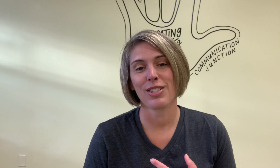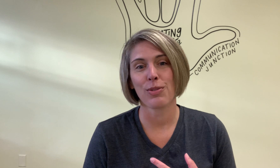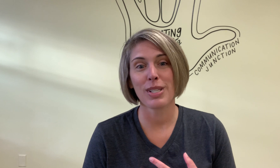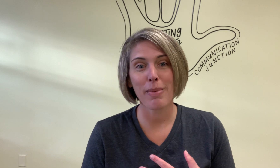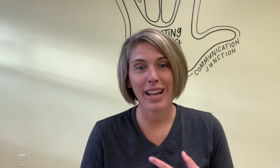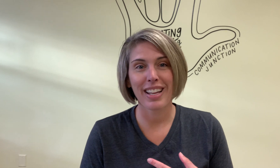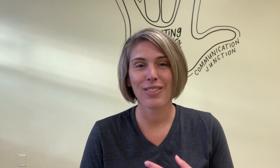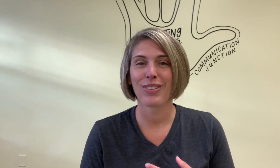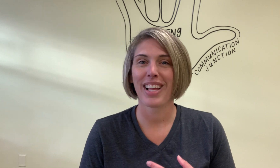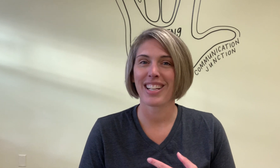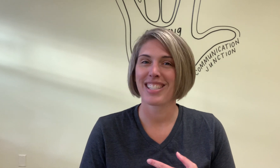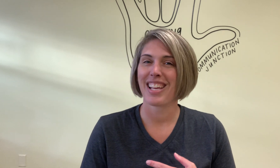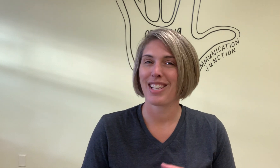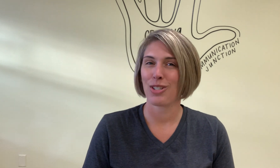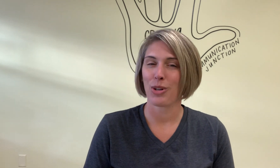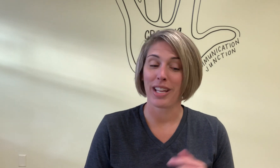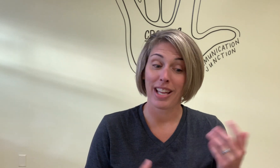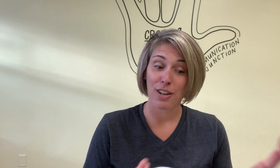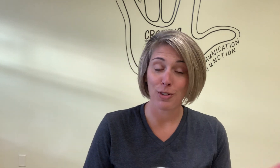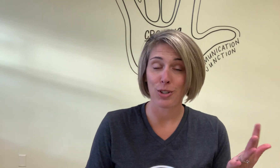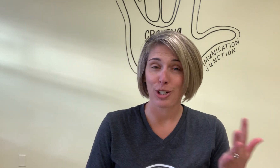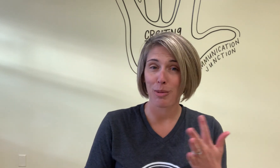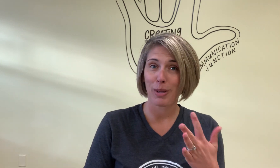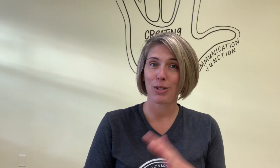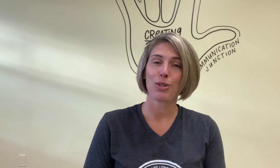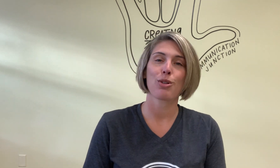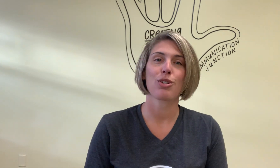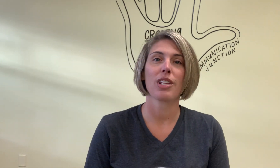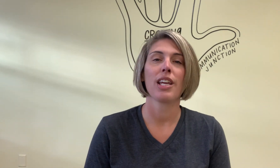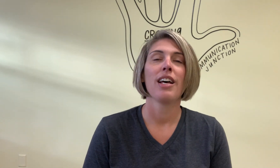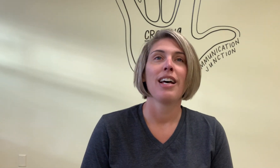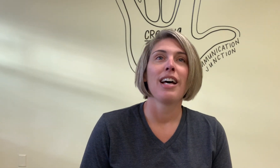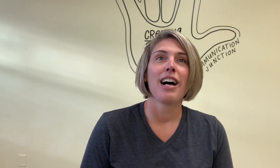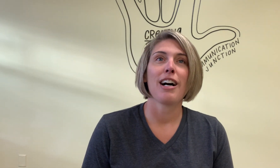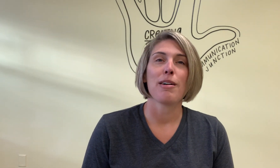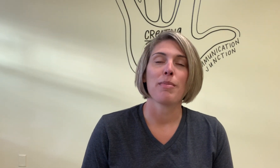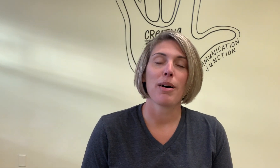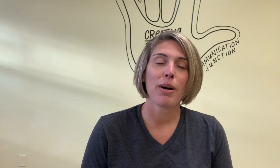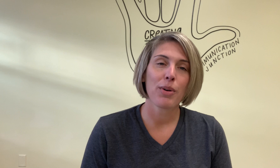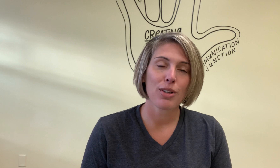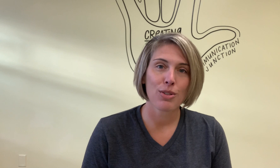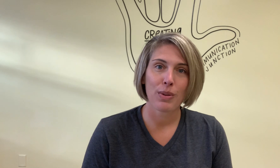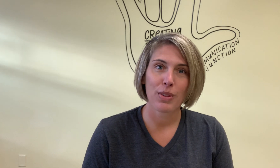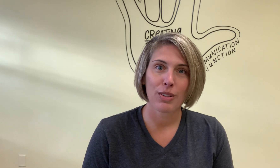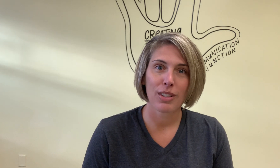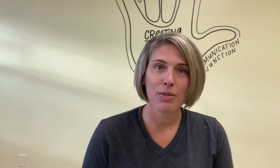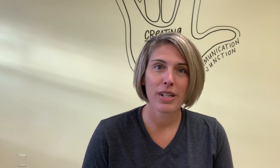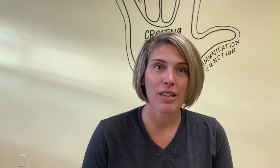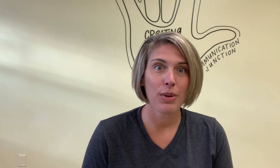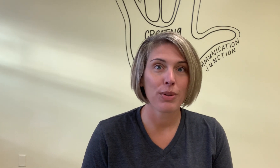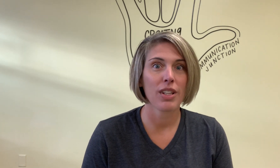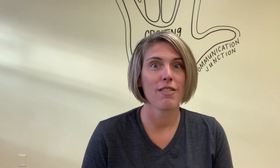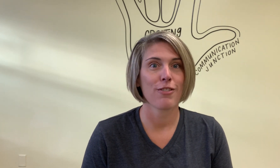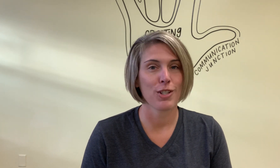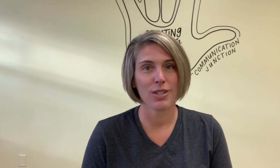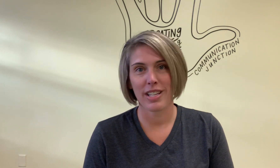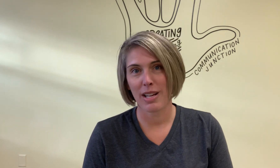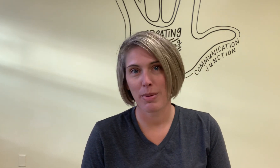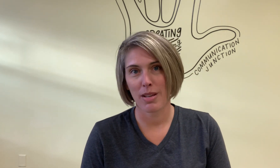sit back, relax, and enjoy. And if you're sharing pictures socially about what you're doing with your little one, we would love for you to tag Pekin